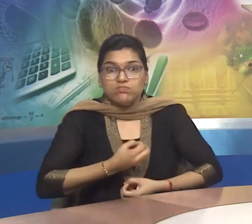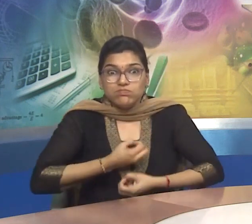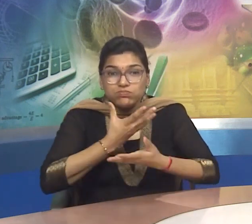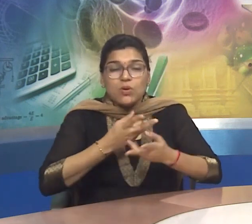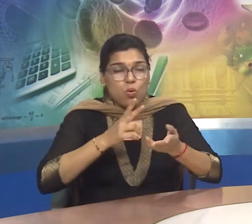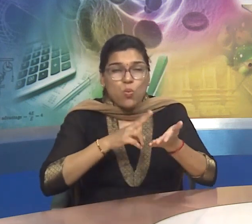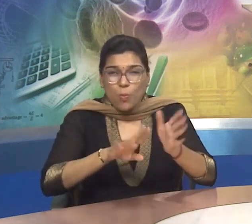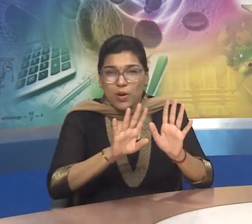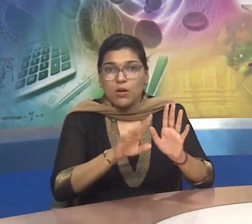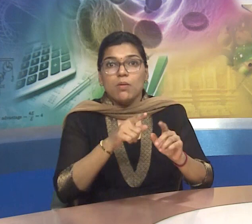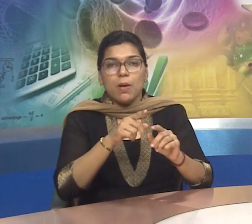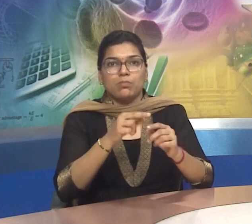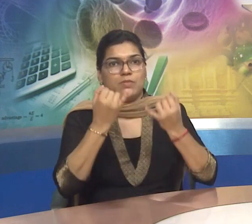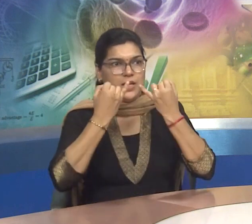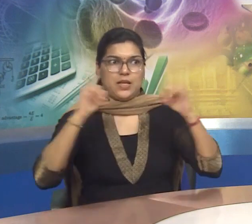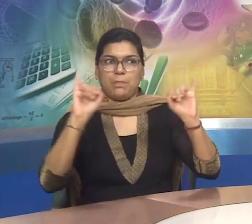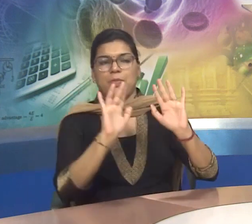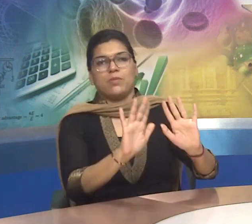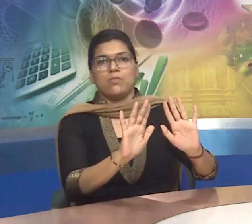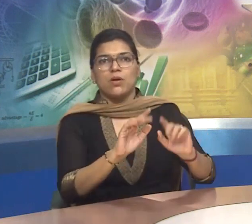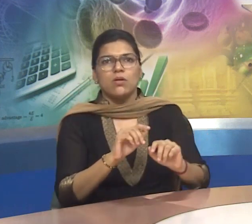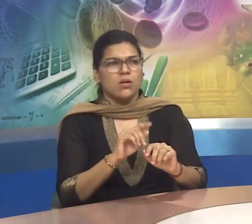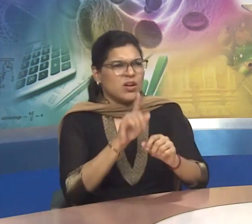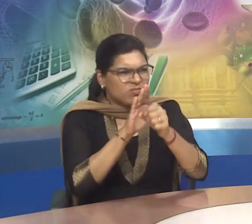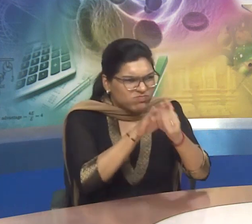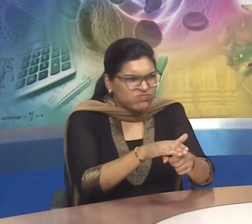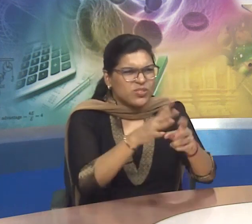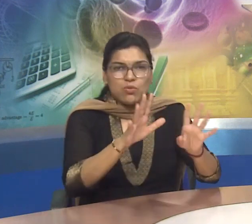and also the basic freedom of every citizen